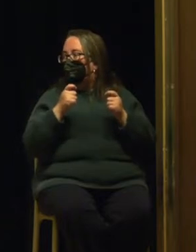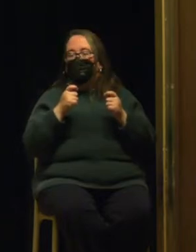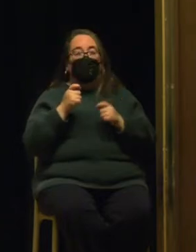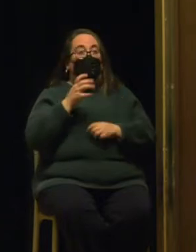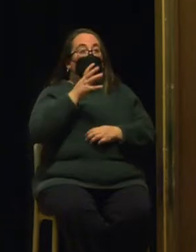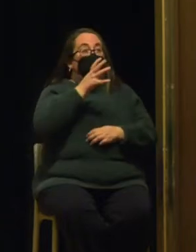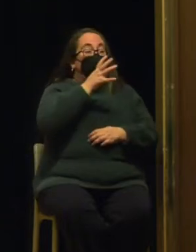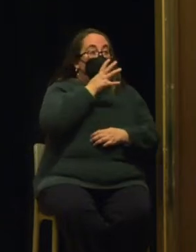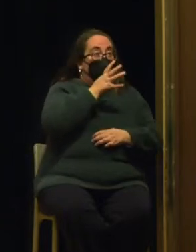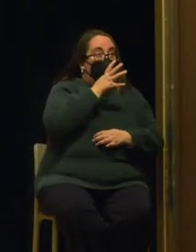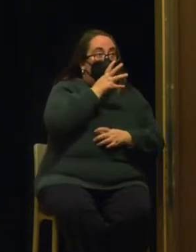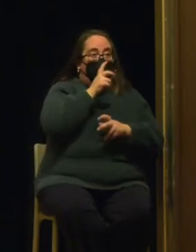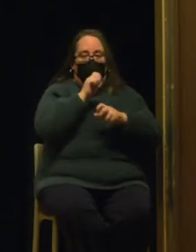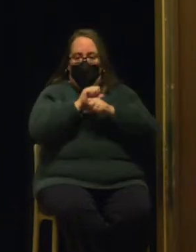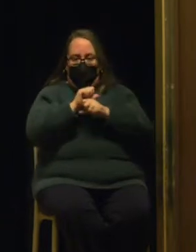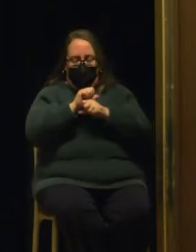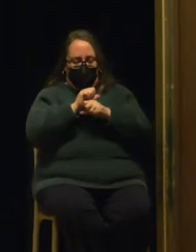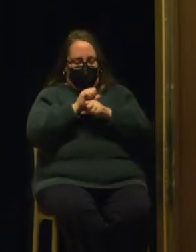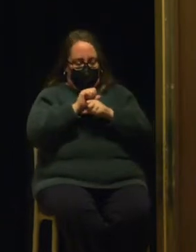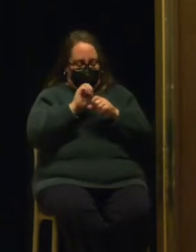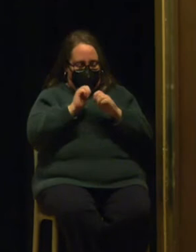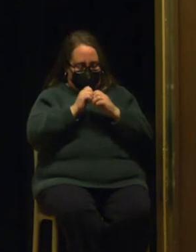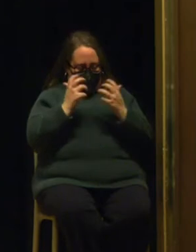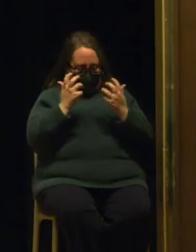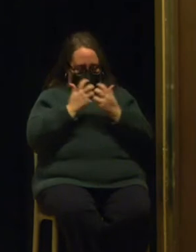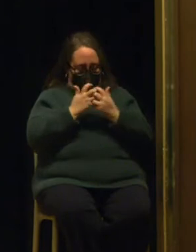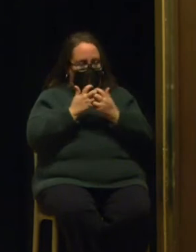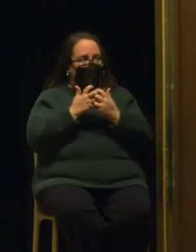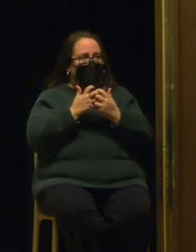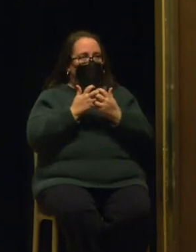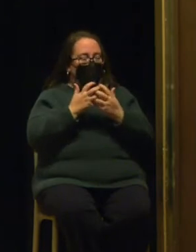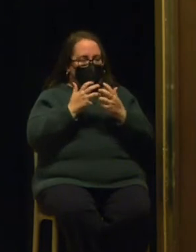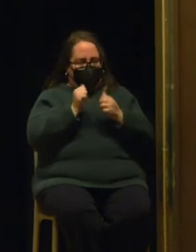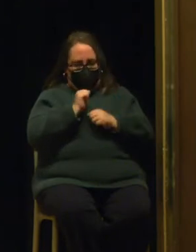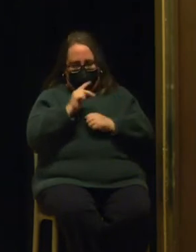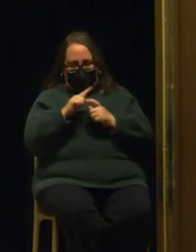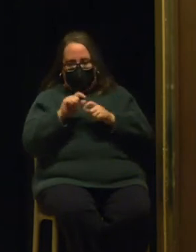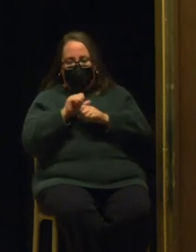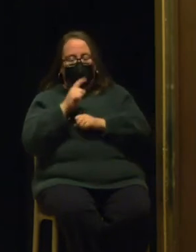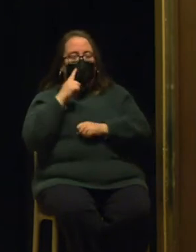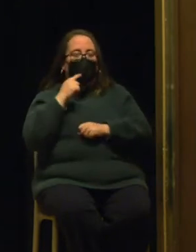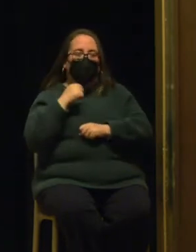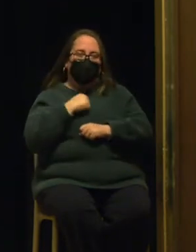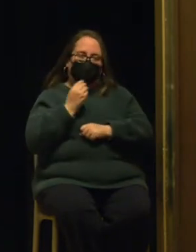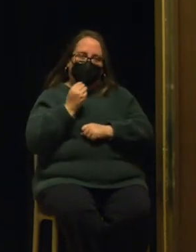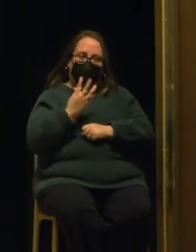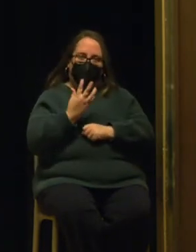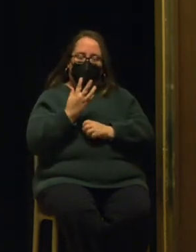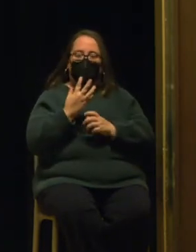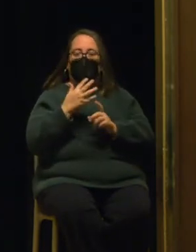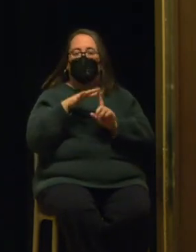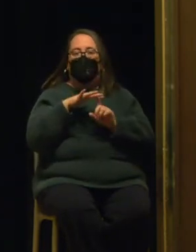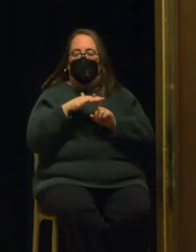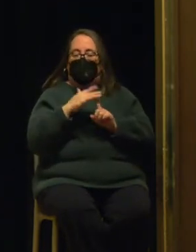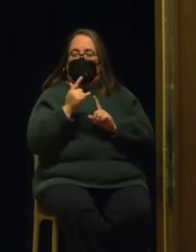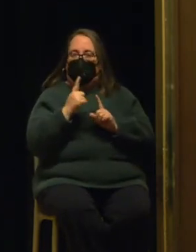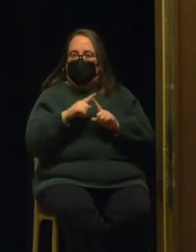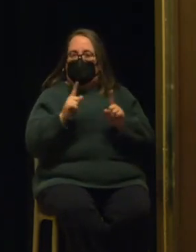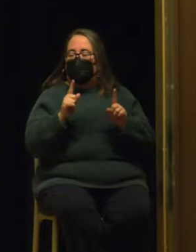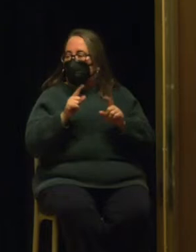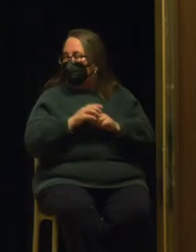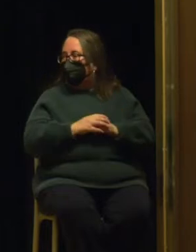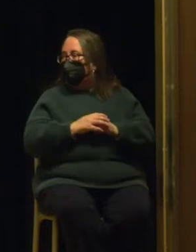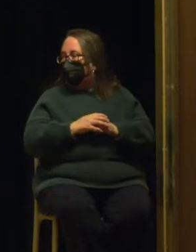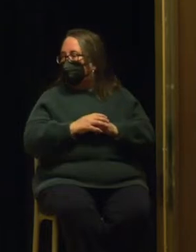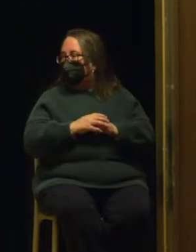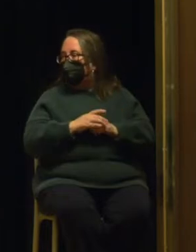motherhood once you had your first child and had to be back at work? And for me, just to give you a little context, it's a little different because I've